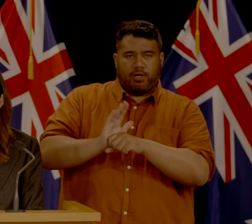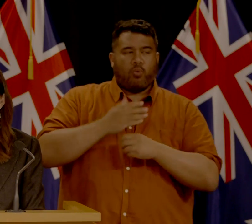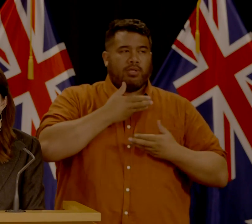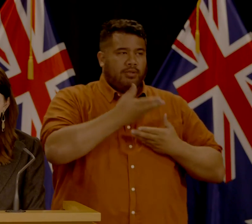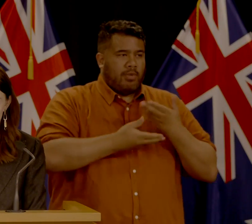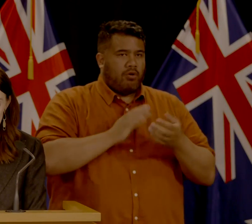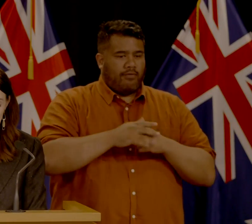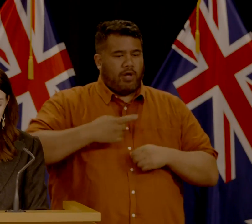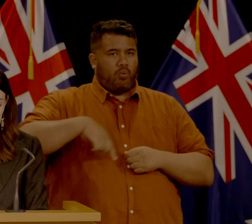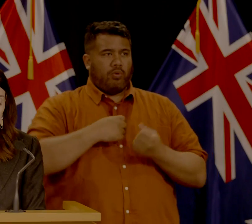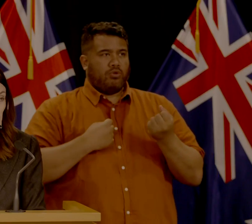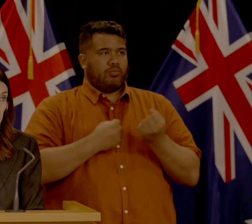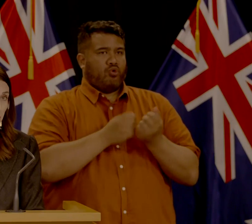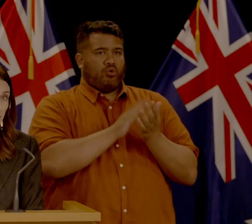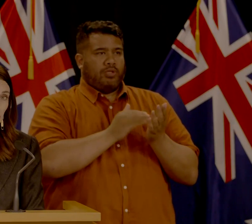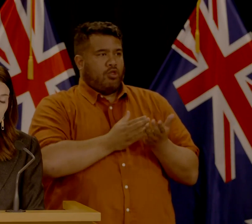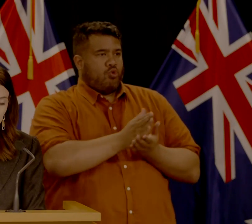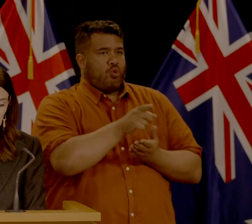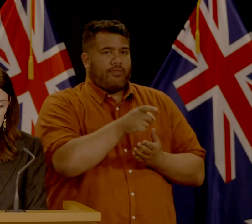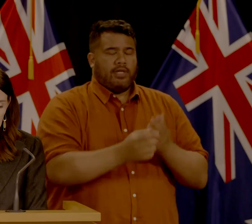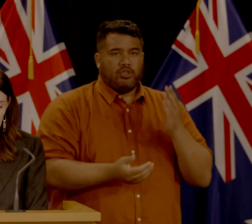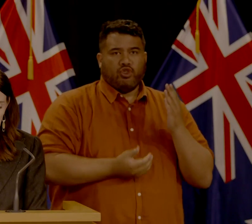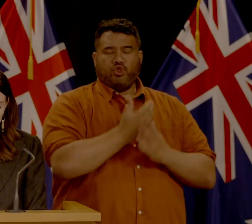Zealanders through this unprecedented period.